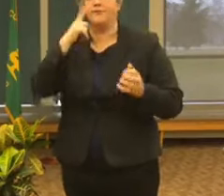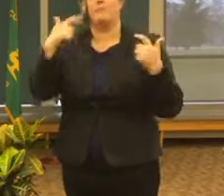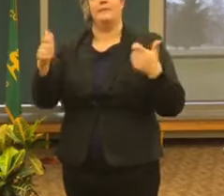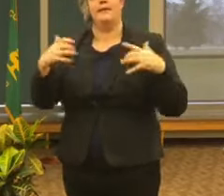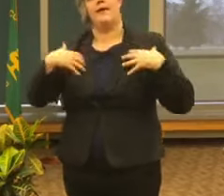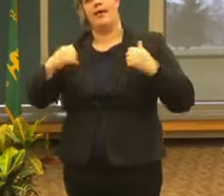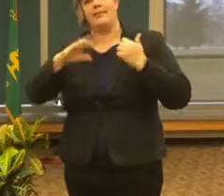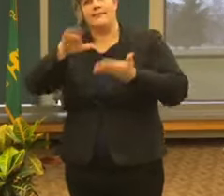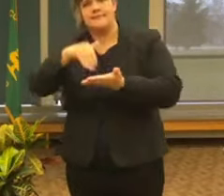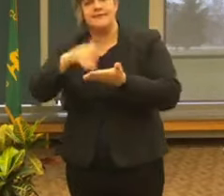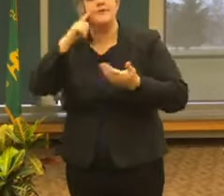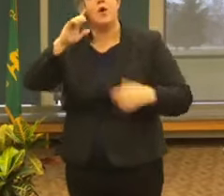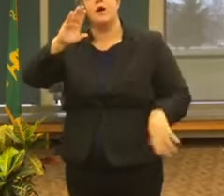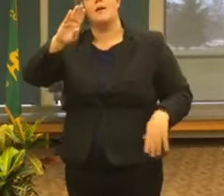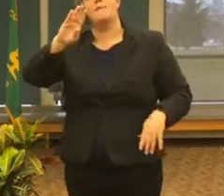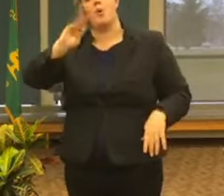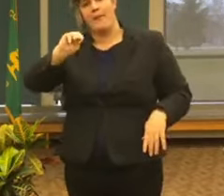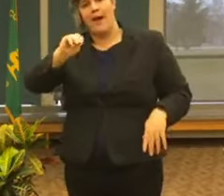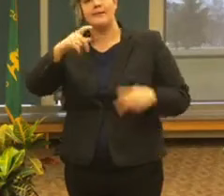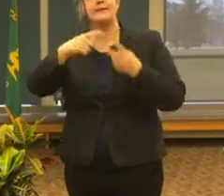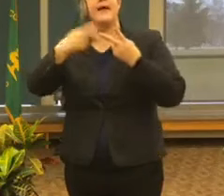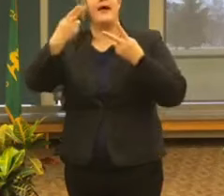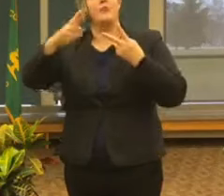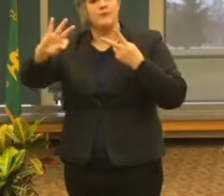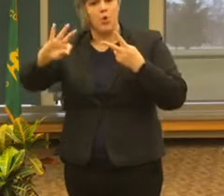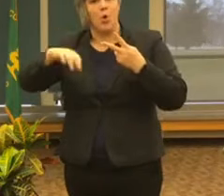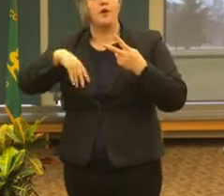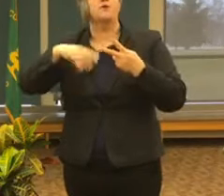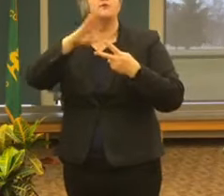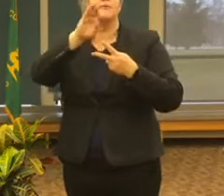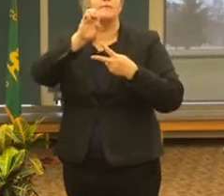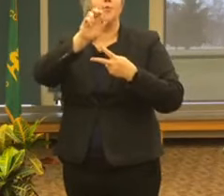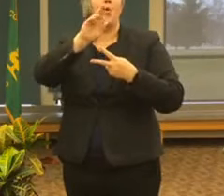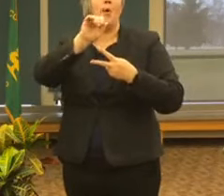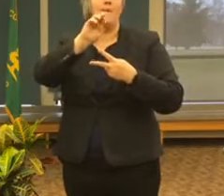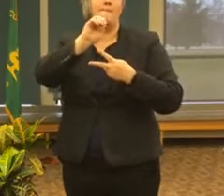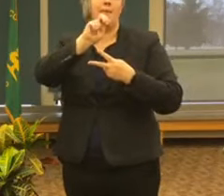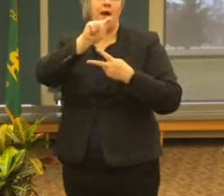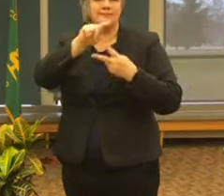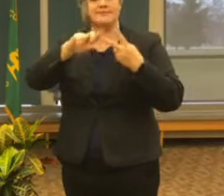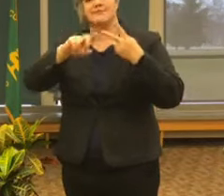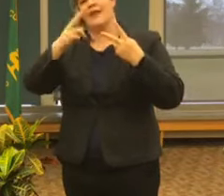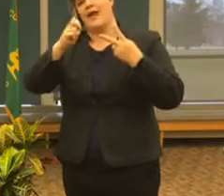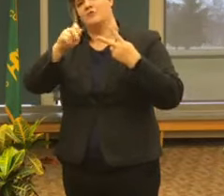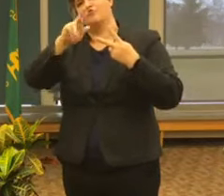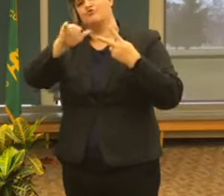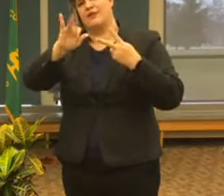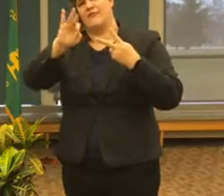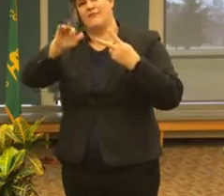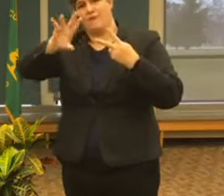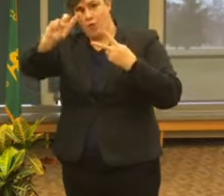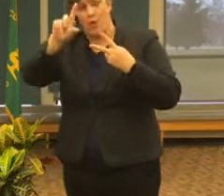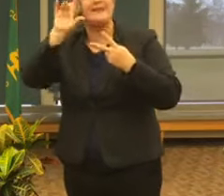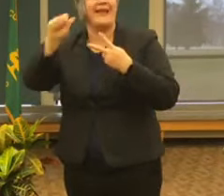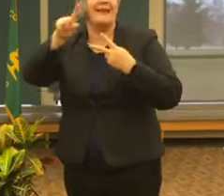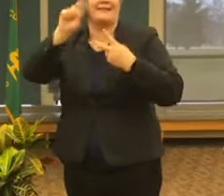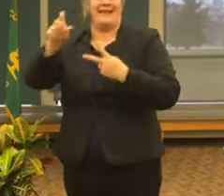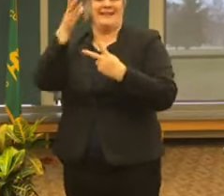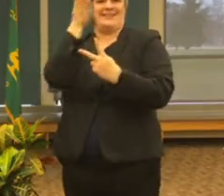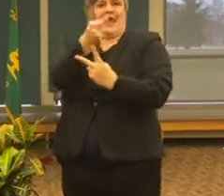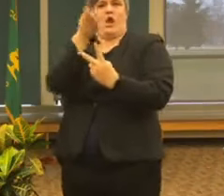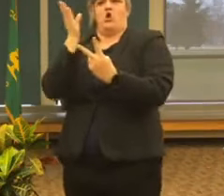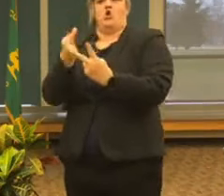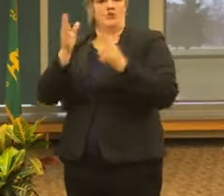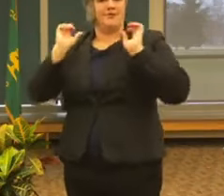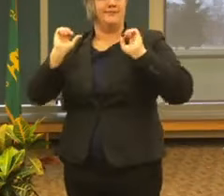doing, and both Beaumont and Henry Ford now have the capability to do testing on site, so that has increased the number of tests going on. But